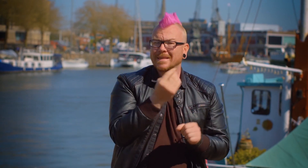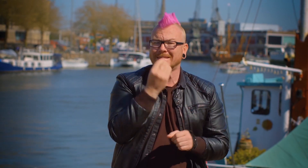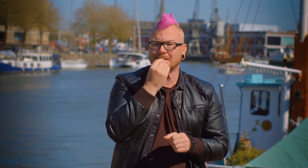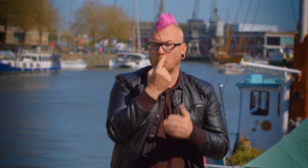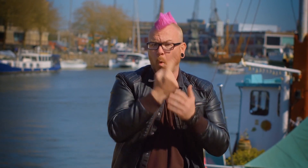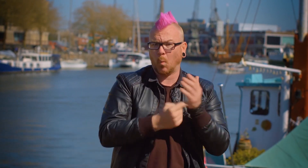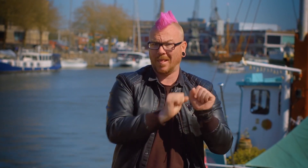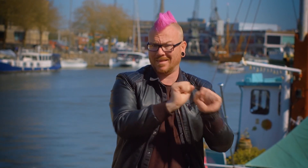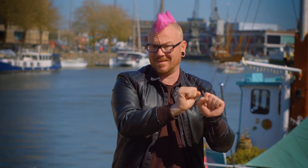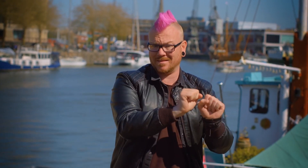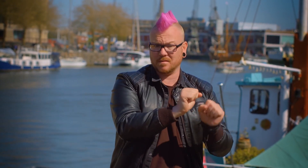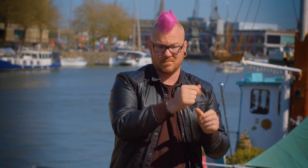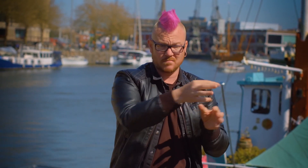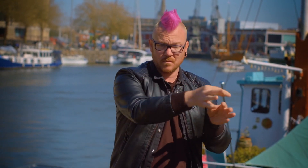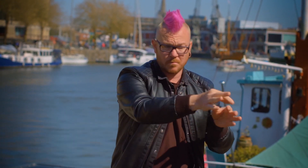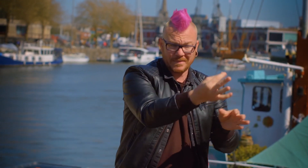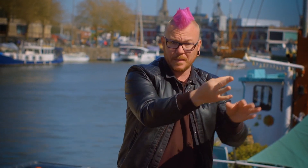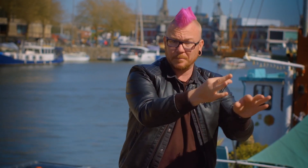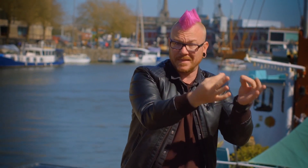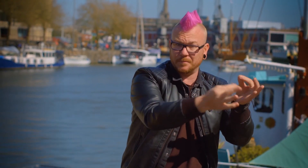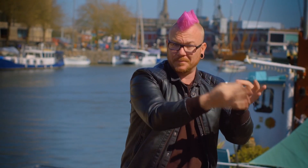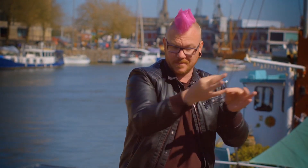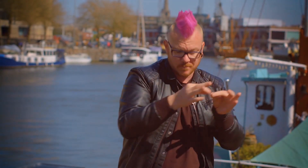and decorate with edible flowers.